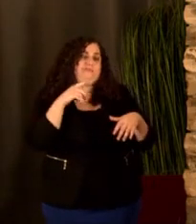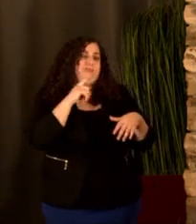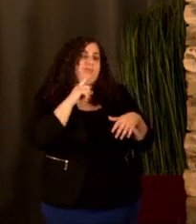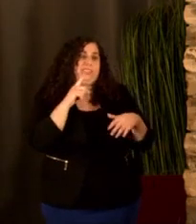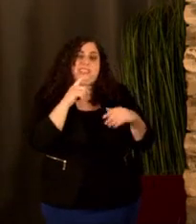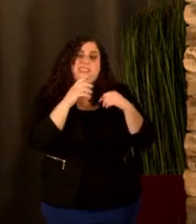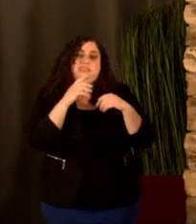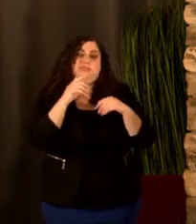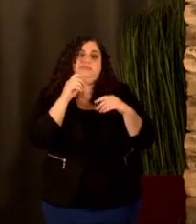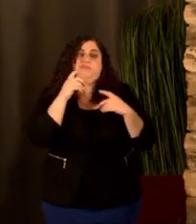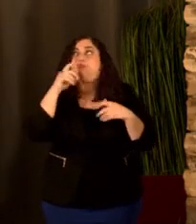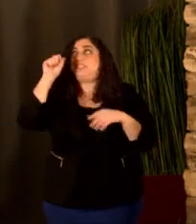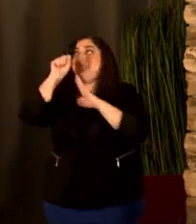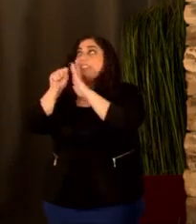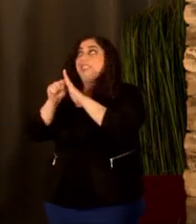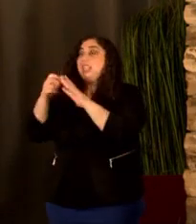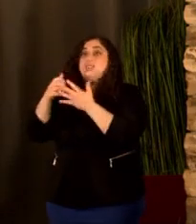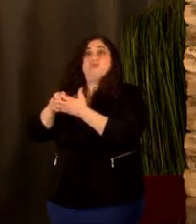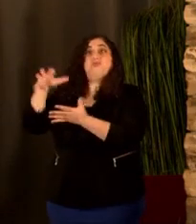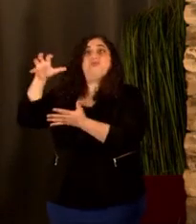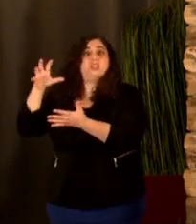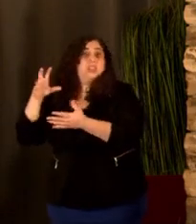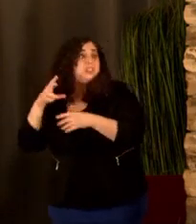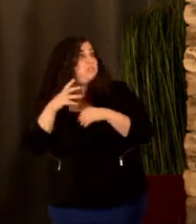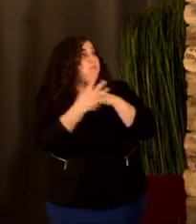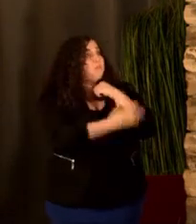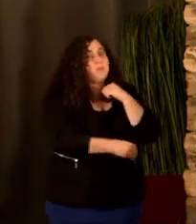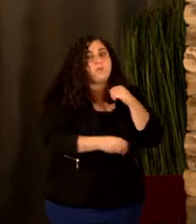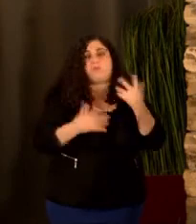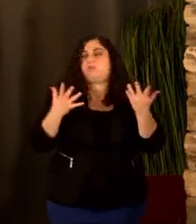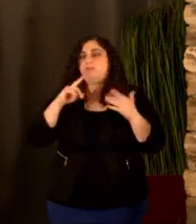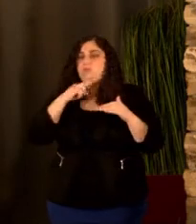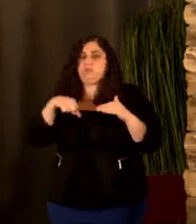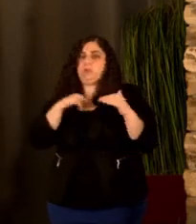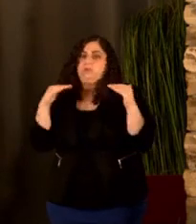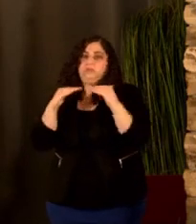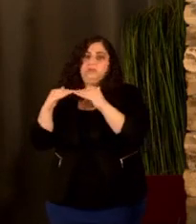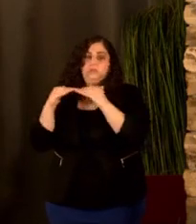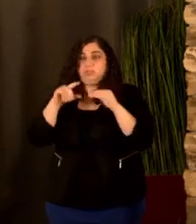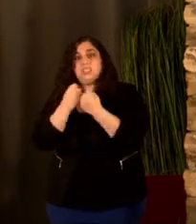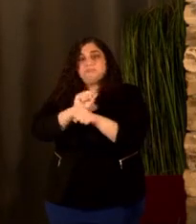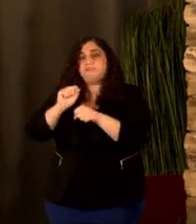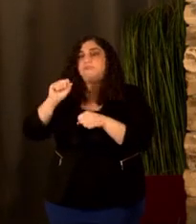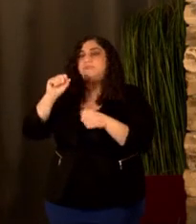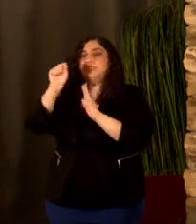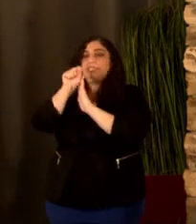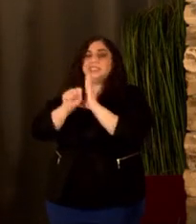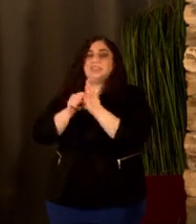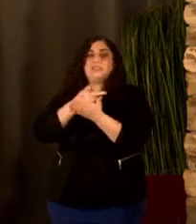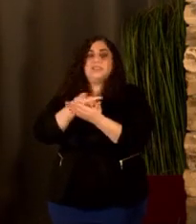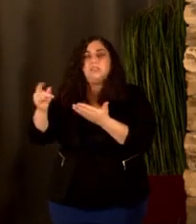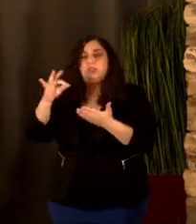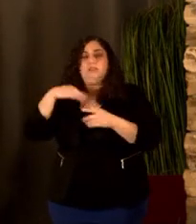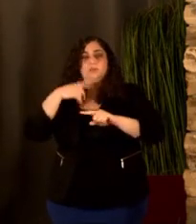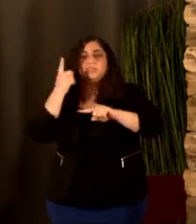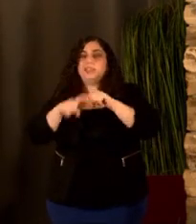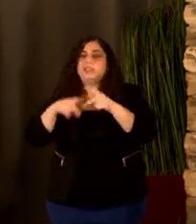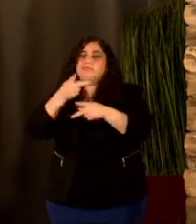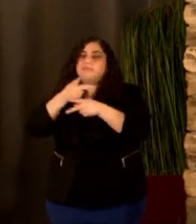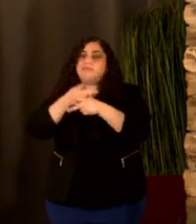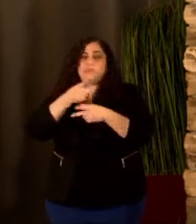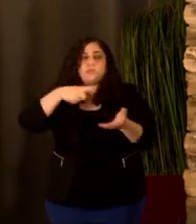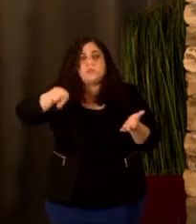no greater manifestation of our failure as a society broadly, or as a state more specifically, homelessness. And that's what